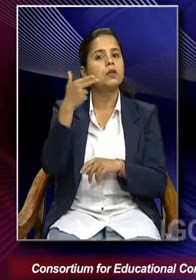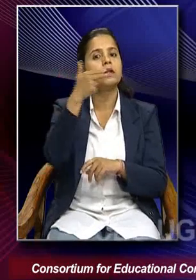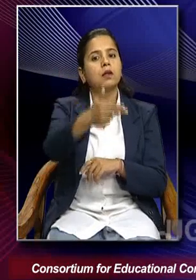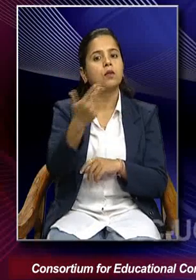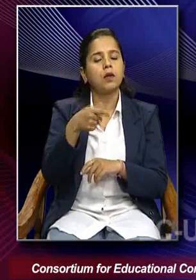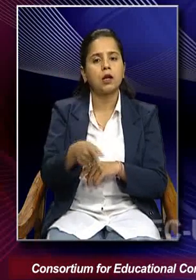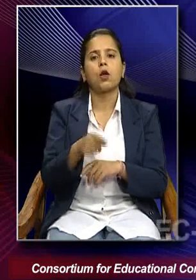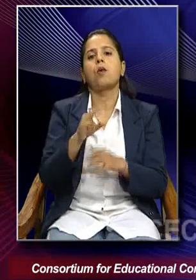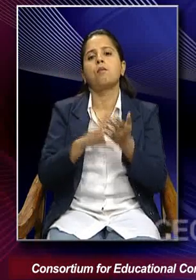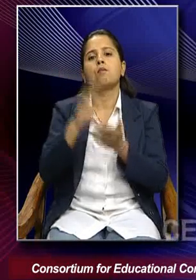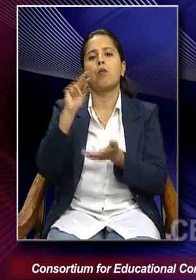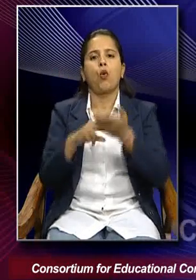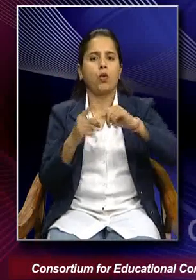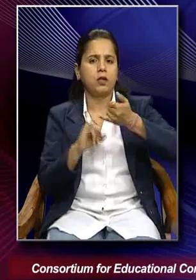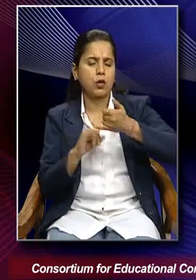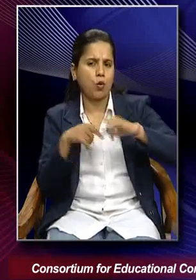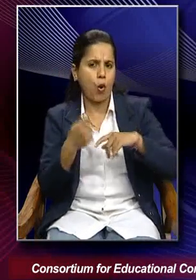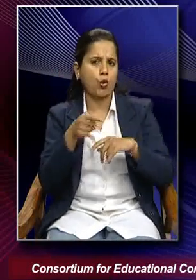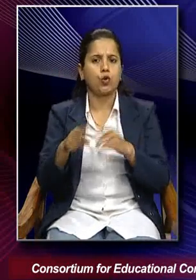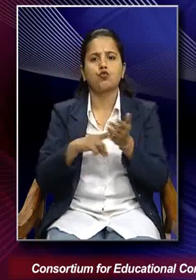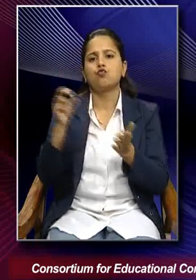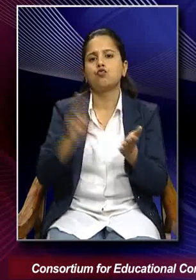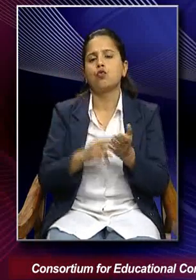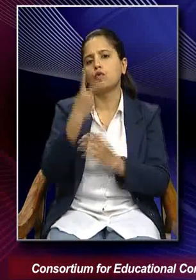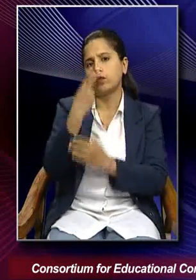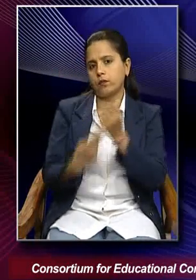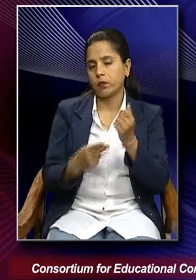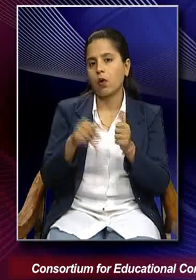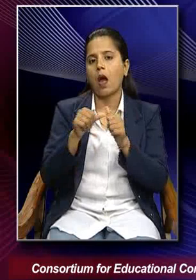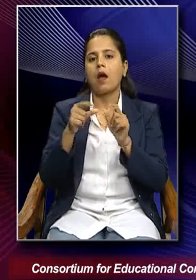the monists or the non-dualist and or Advait.